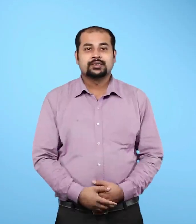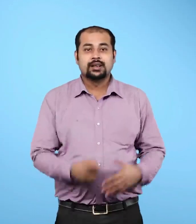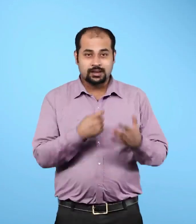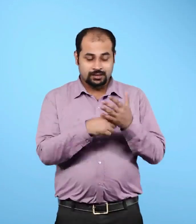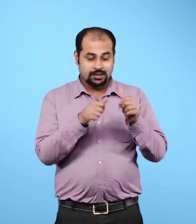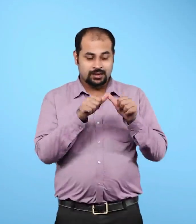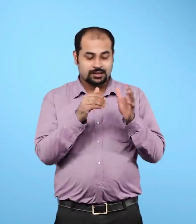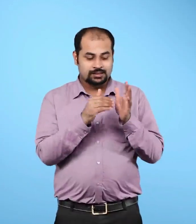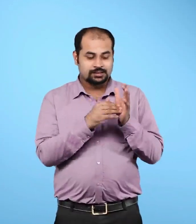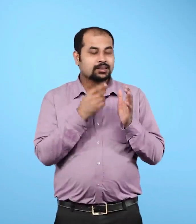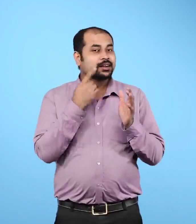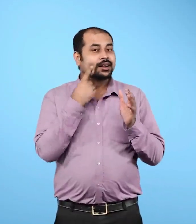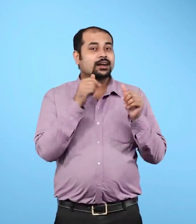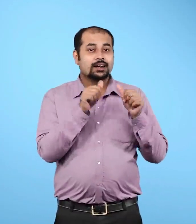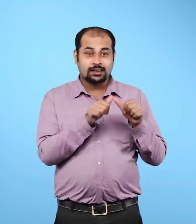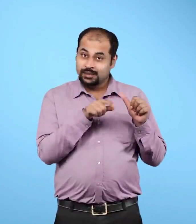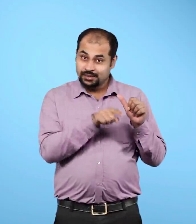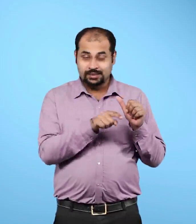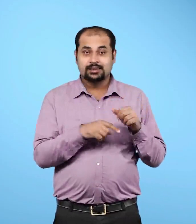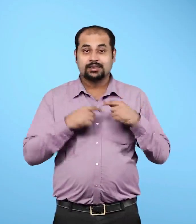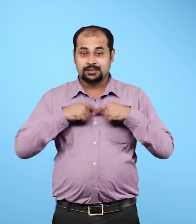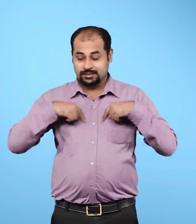and Razia has 1 necklace and 2 loose